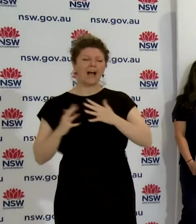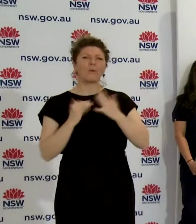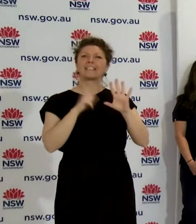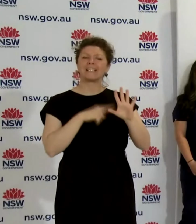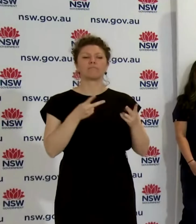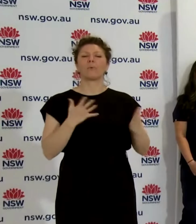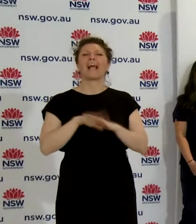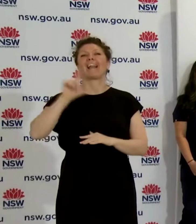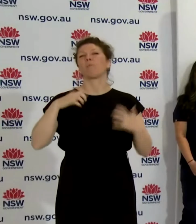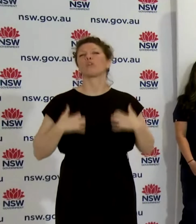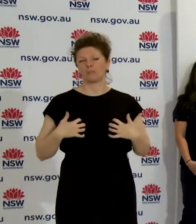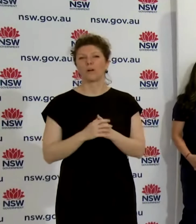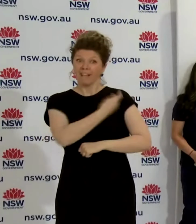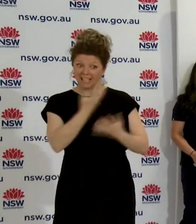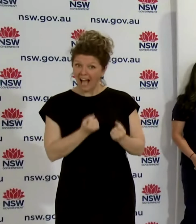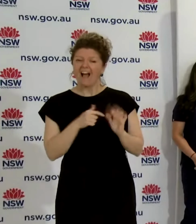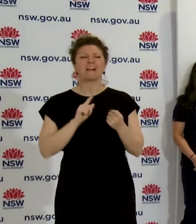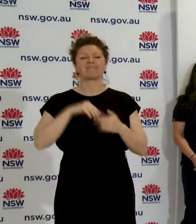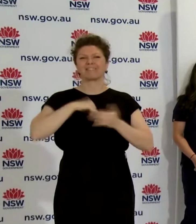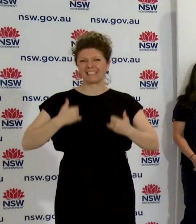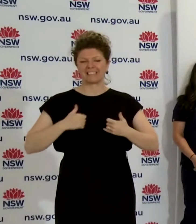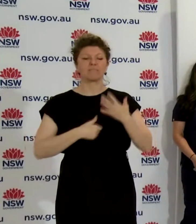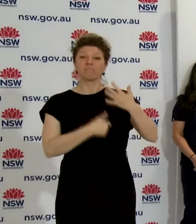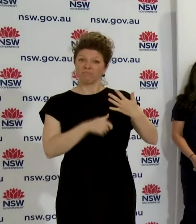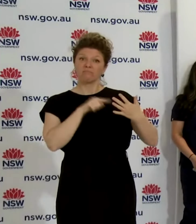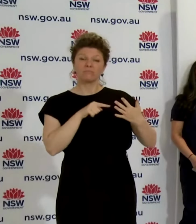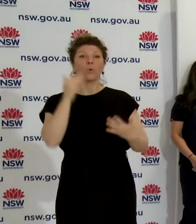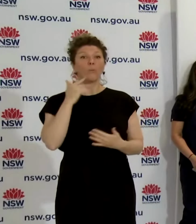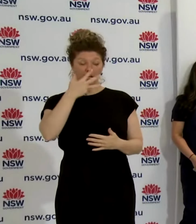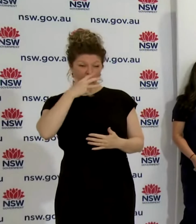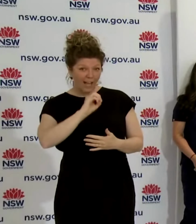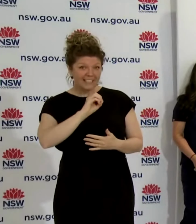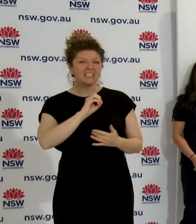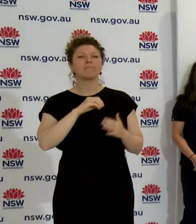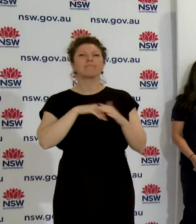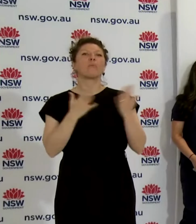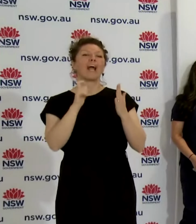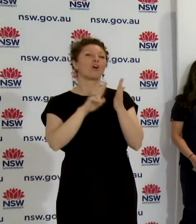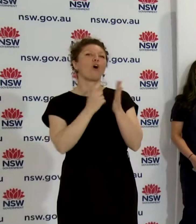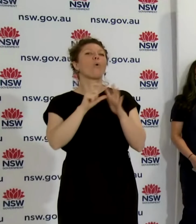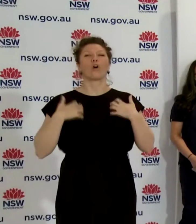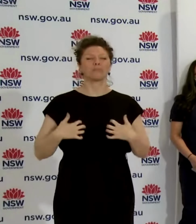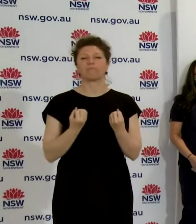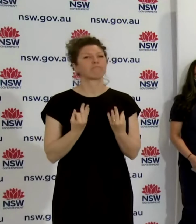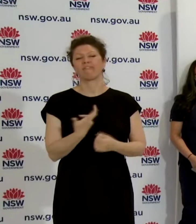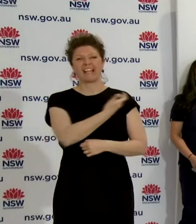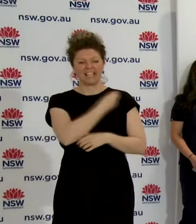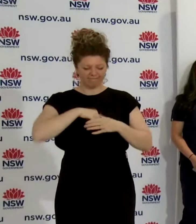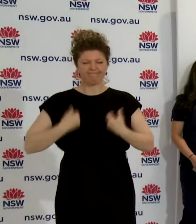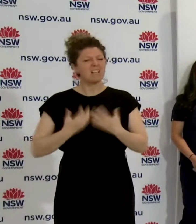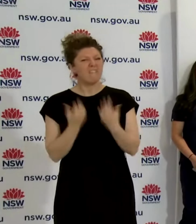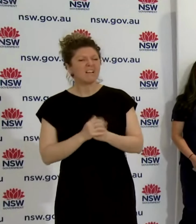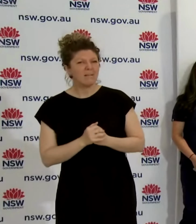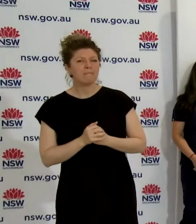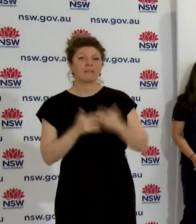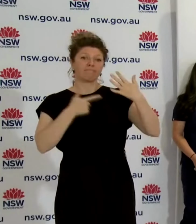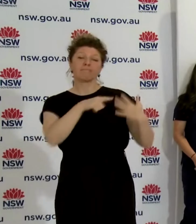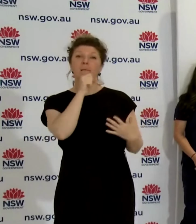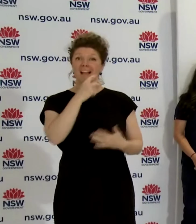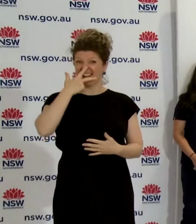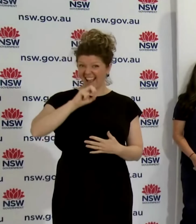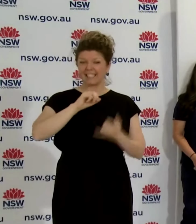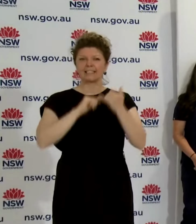who died at Liverpool Hospital. He was vaccinated and had underlying health conditions. A woman in her 90s from South Sydney's inner west who died at Concord Hospital was not vaccinated and had underlying health conditions. And a man in his 80s